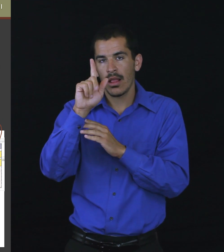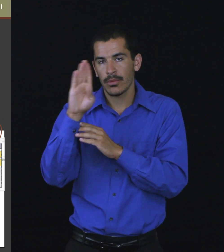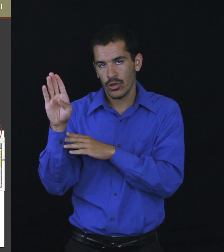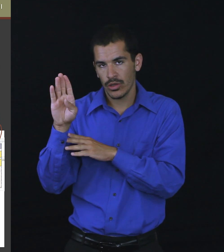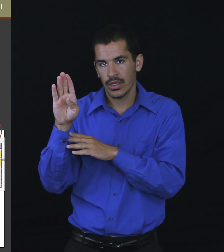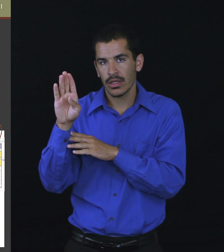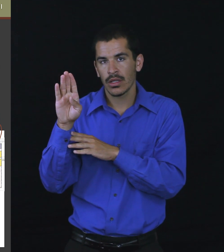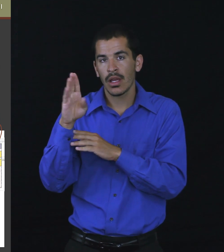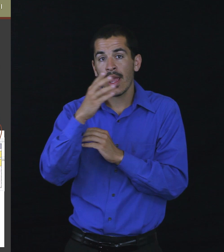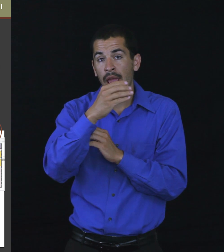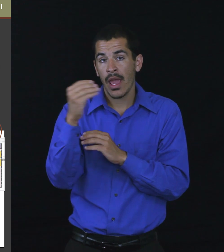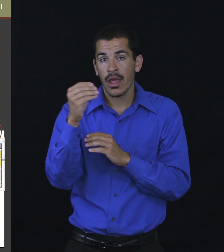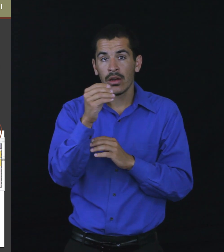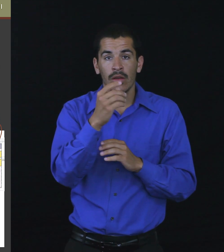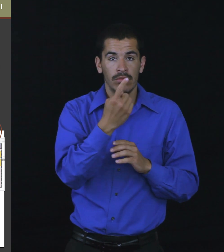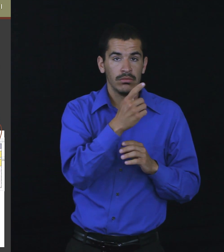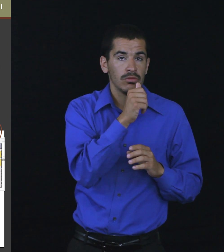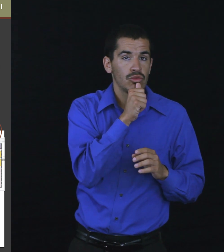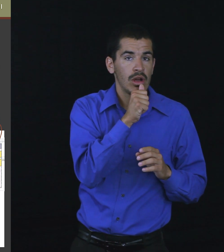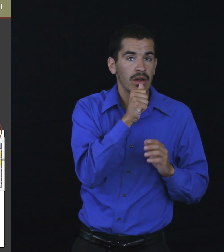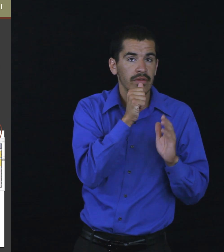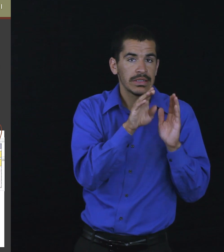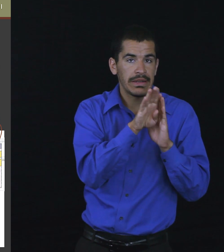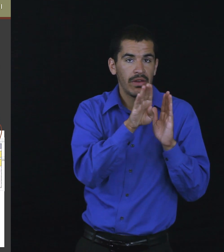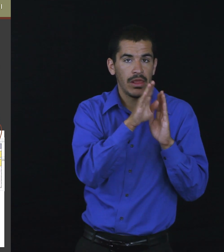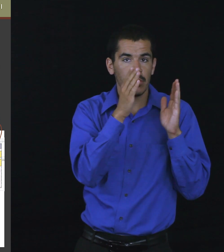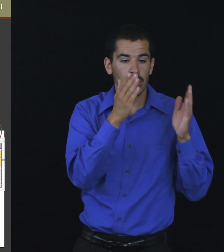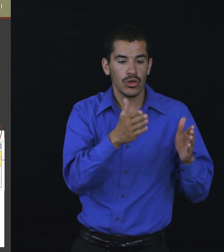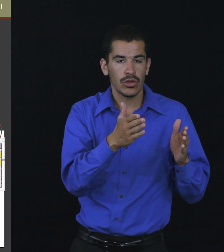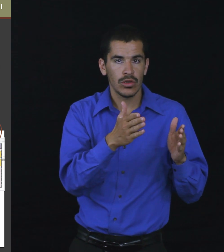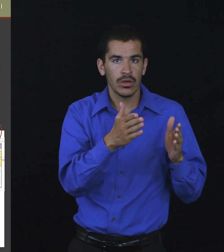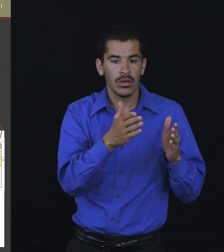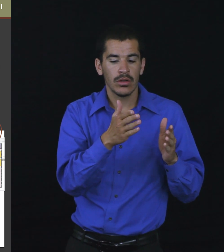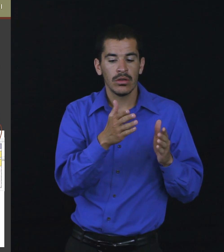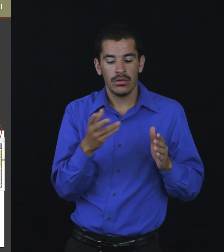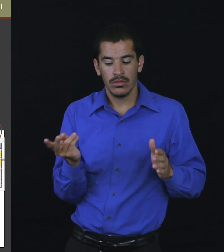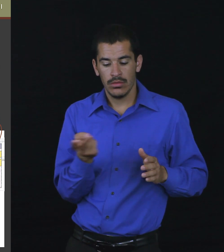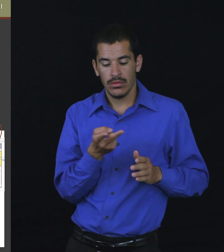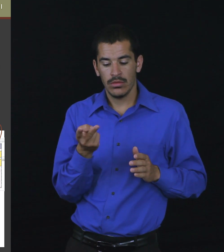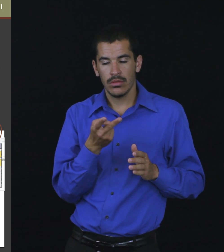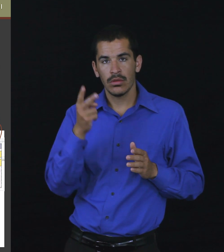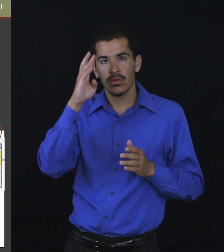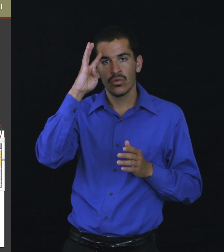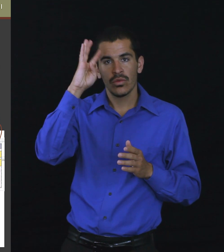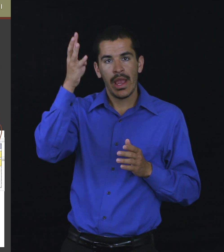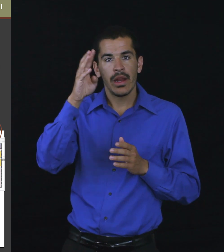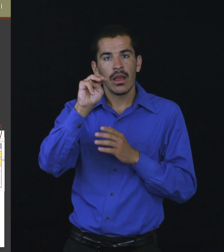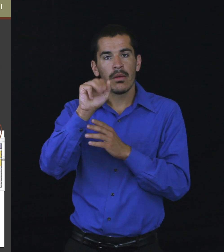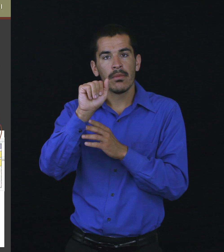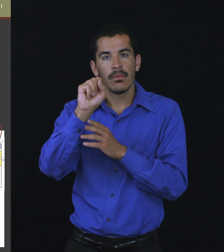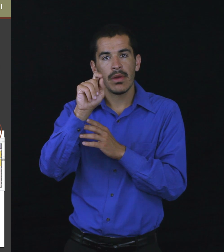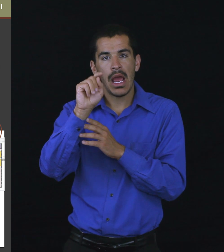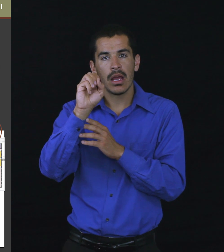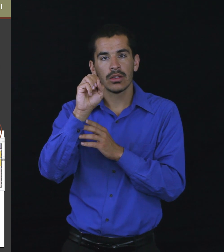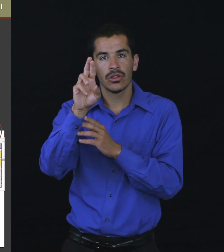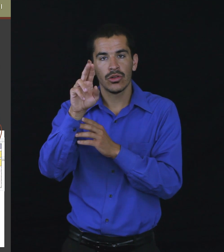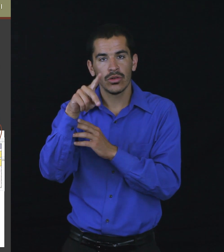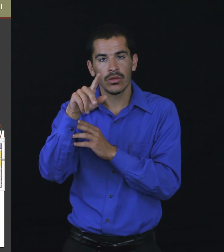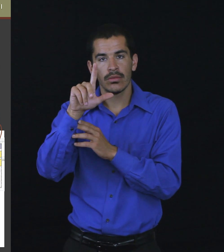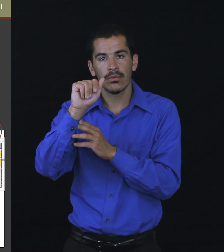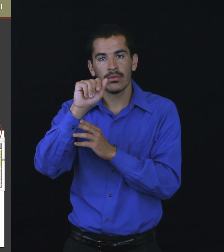private developer. They are creating a master plan and implementation